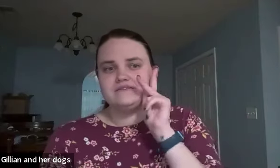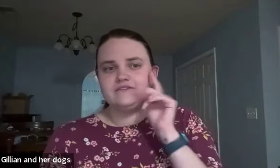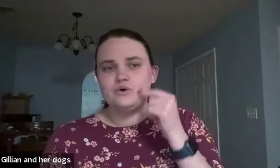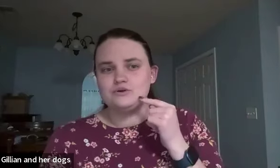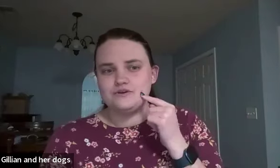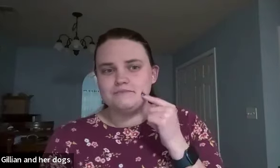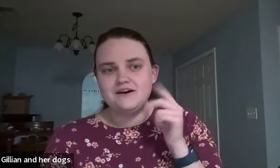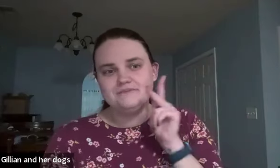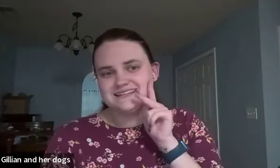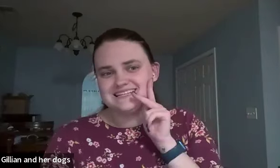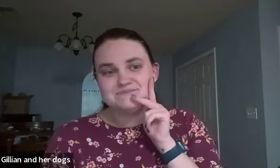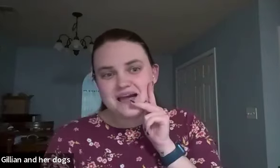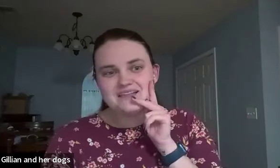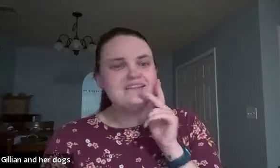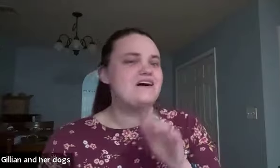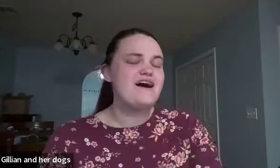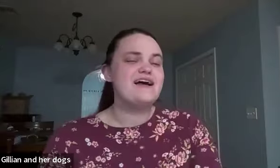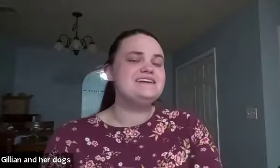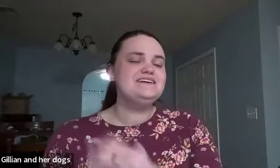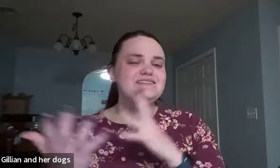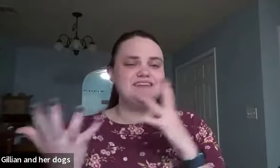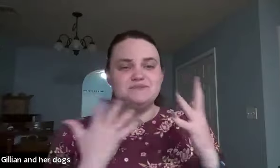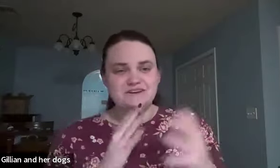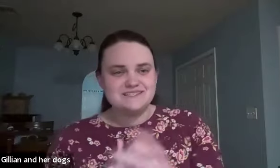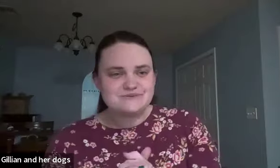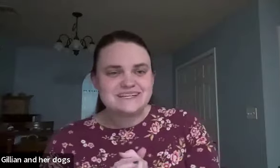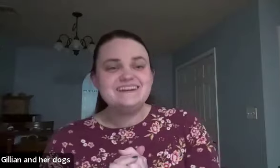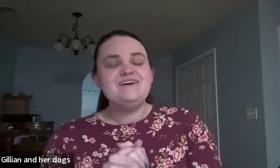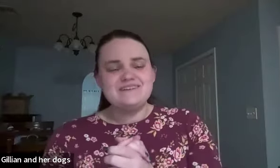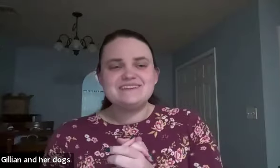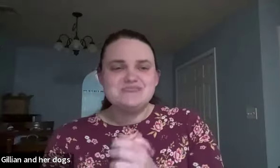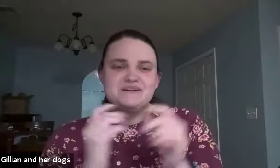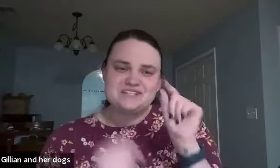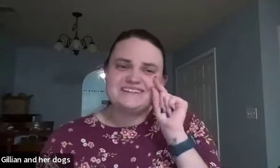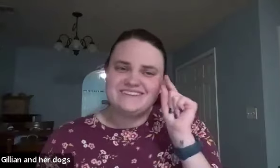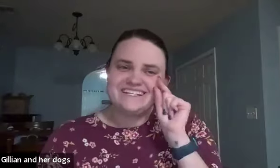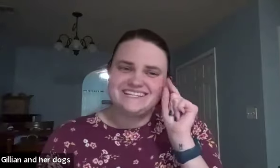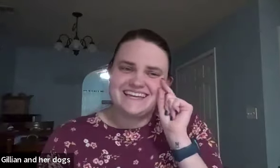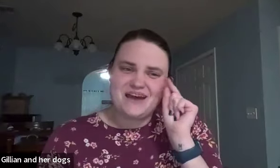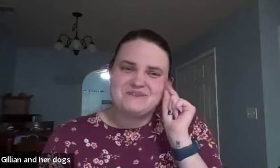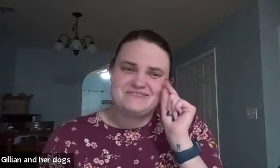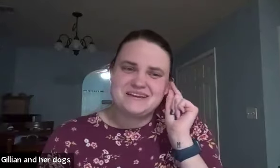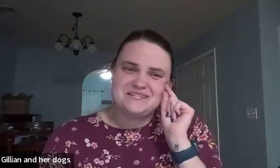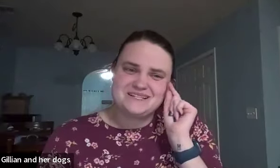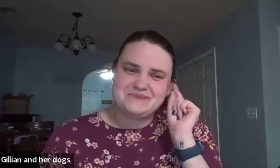kind of like in the corner of their mouth because they smile a lot. They can be very sweet, or they can be about your little red cheeks that happen every time you talk to